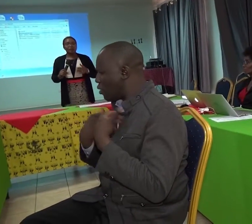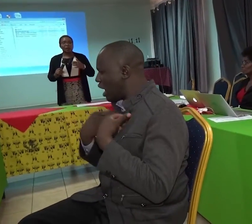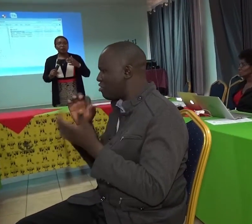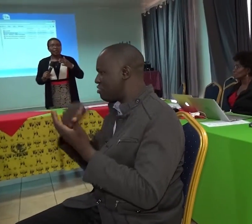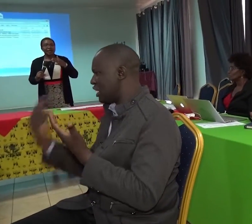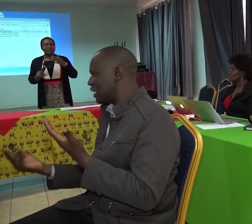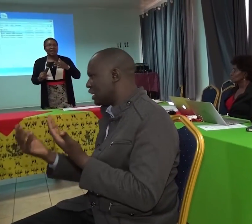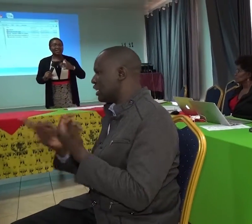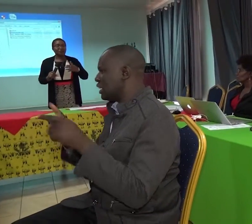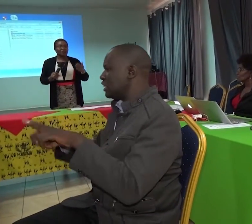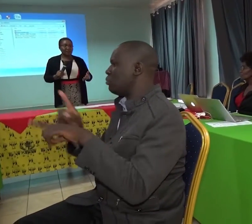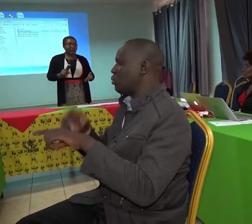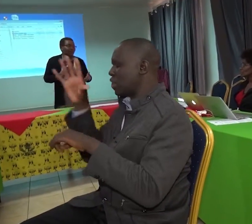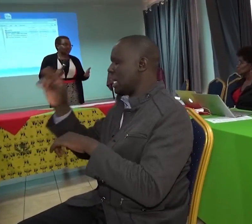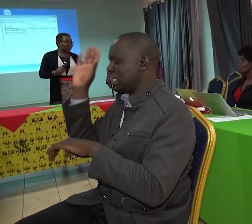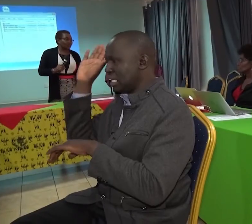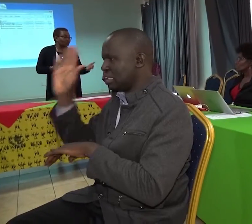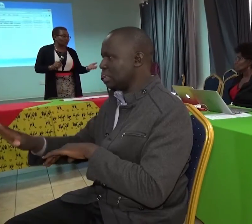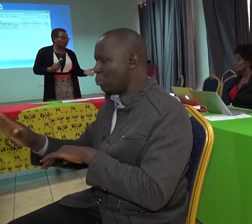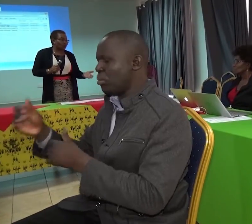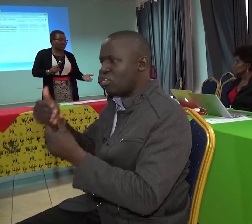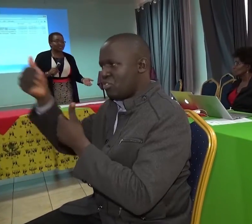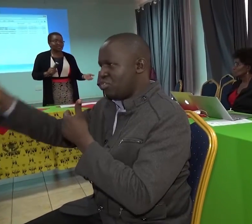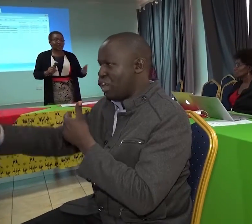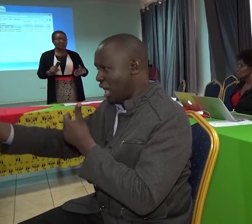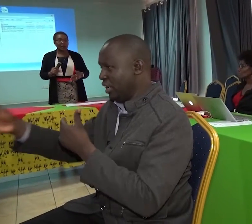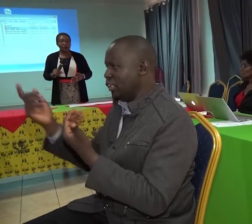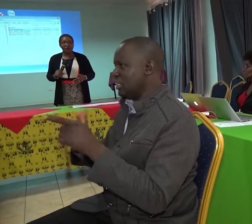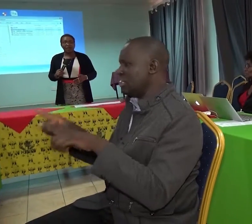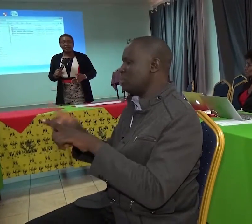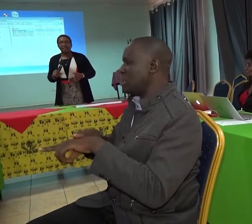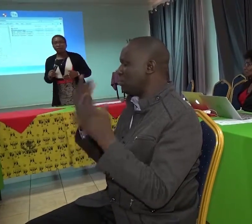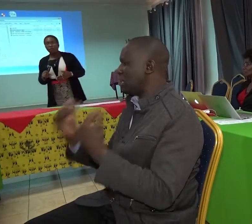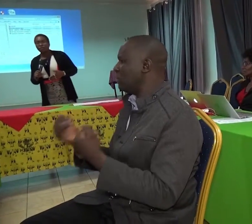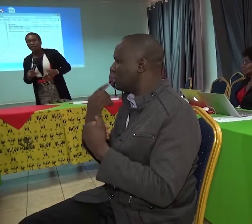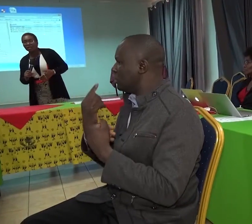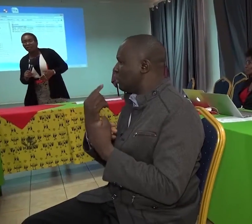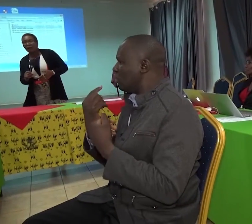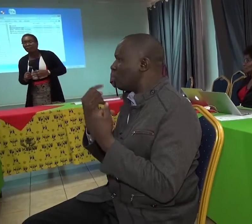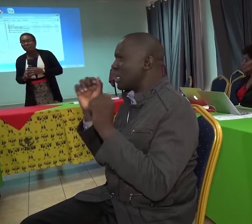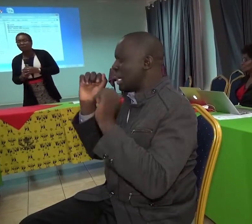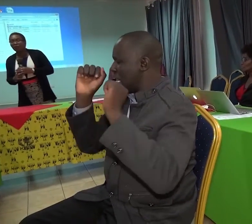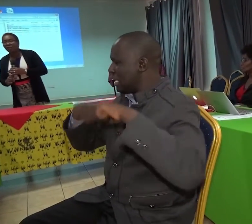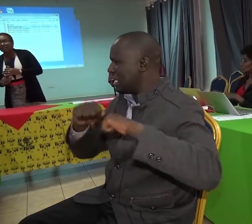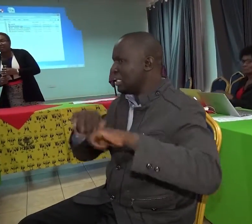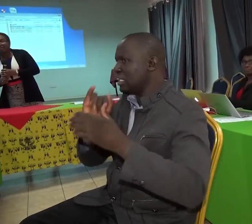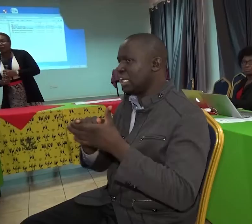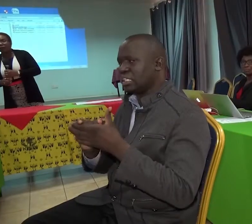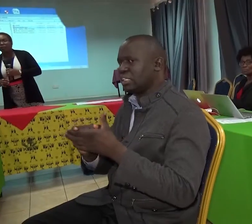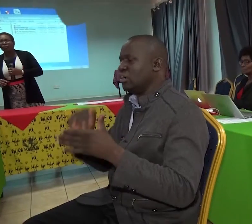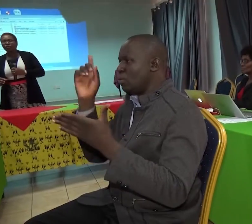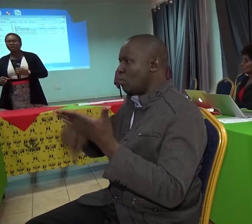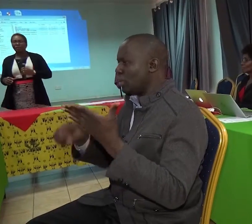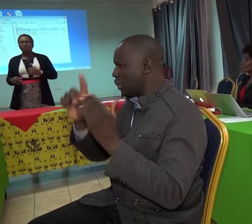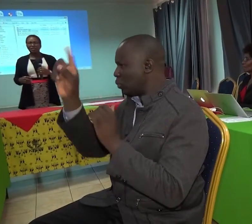see, we can take a step further. And thanks to call that it has come now, that the question that Mr. Wafula is asking,